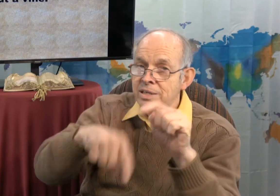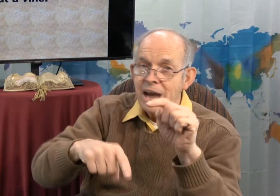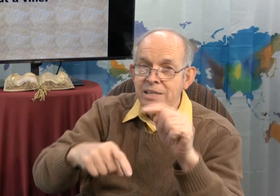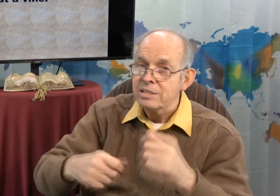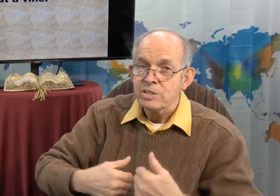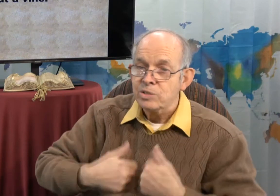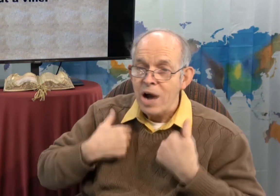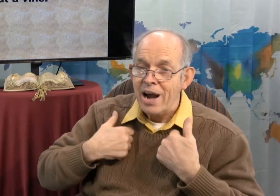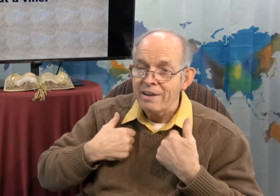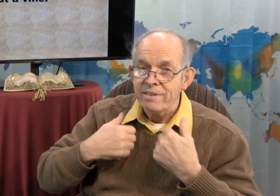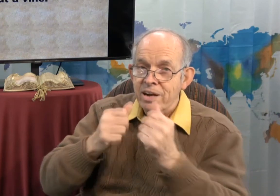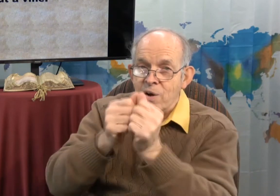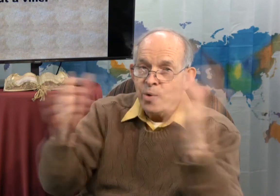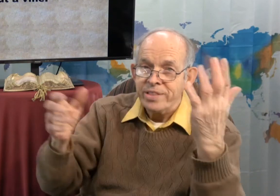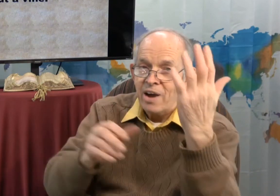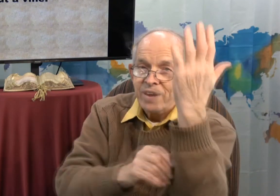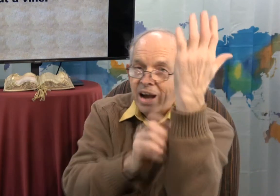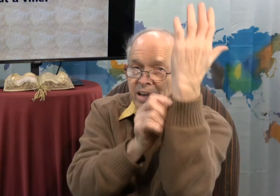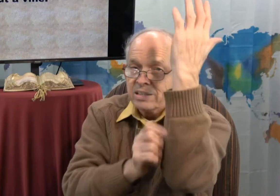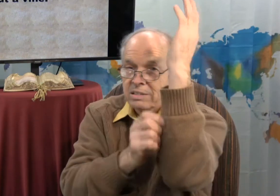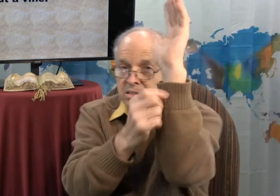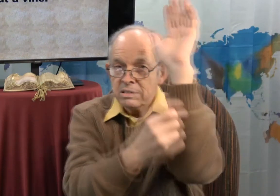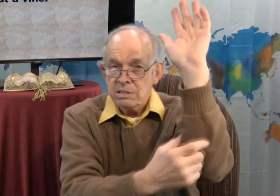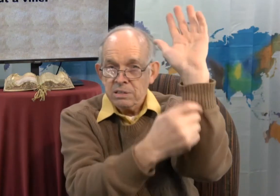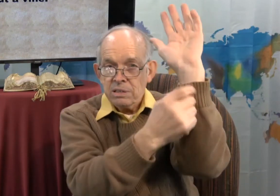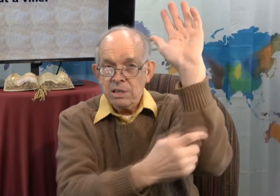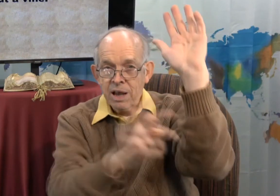cannot survive without vine.